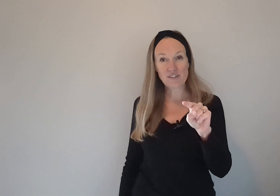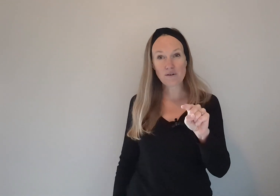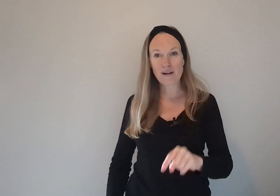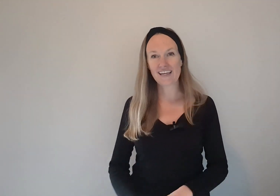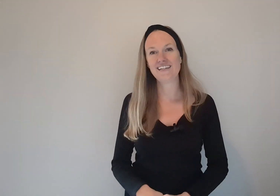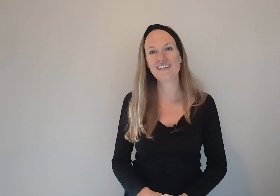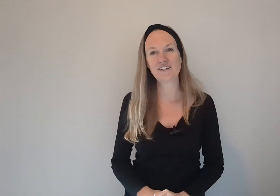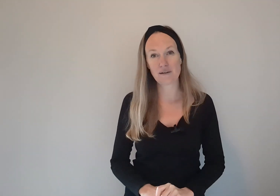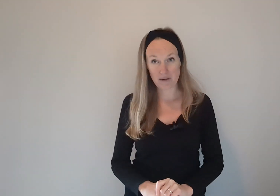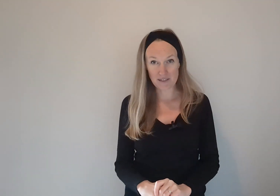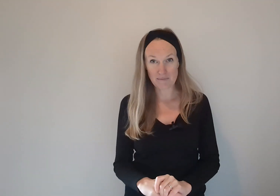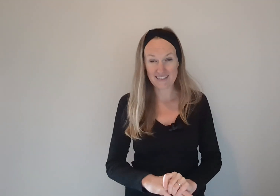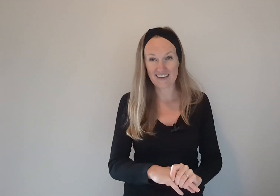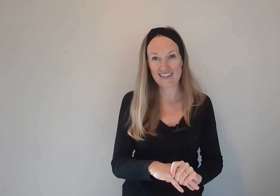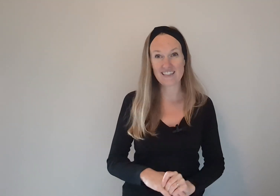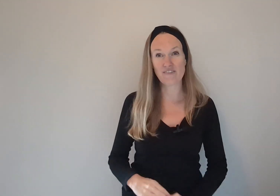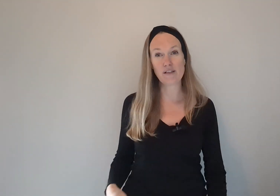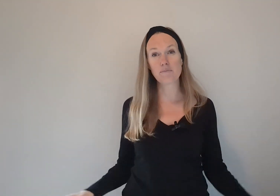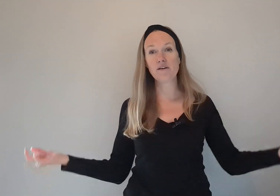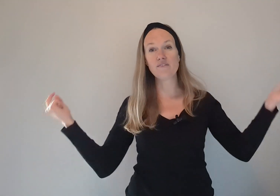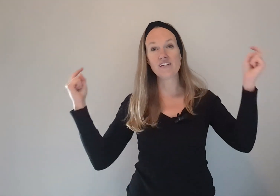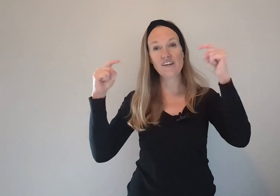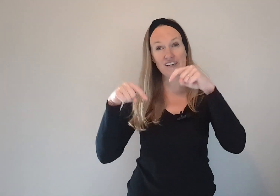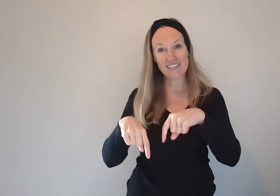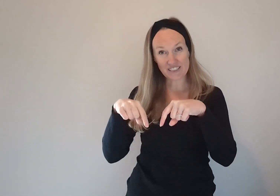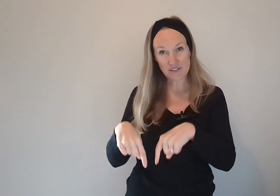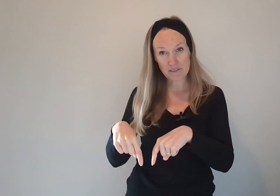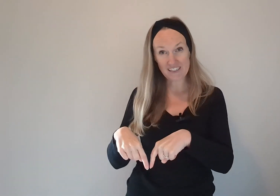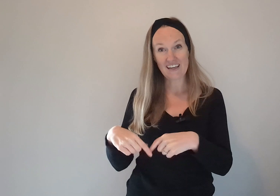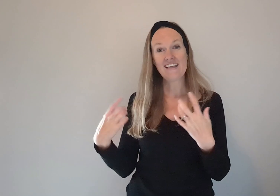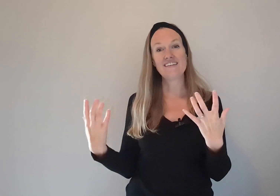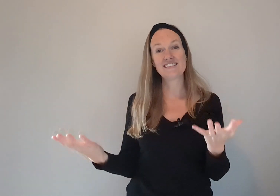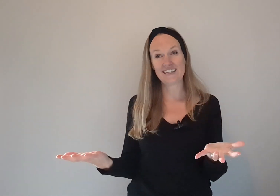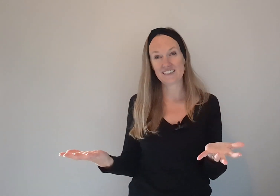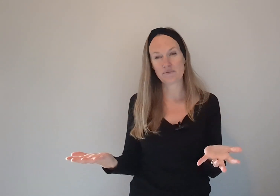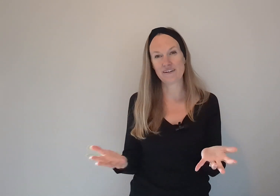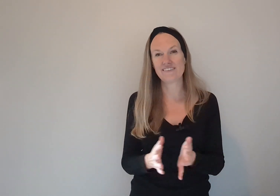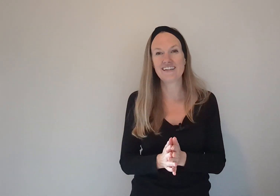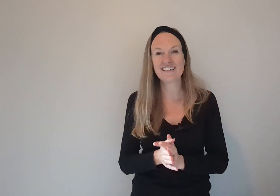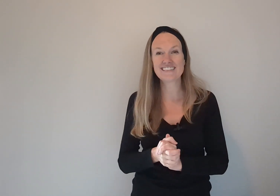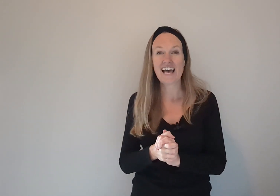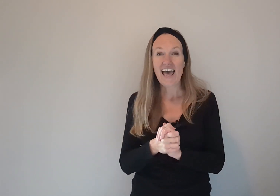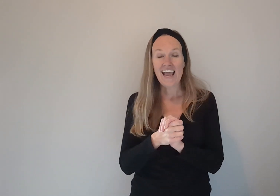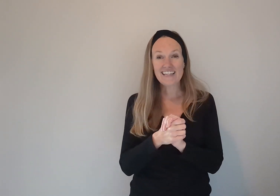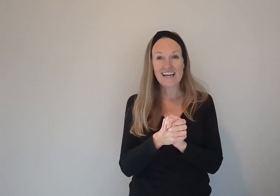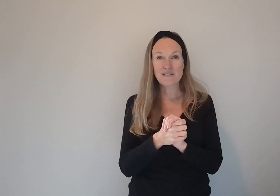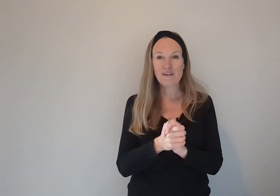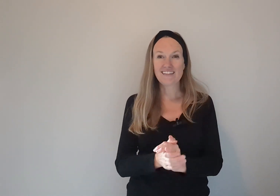you are right-handed, you're going to mirror my signs. If you look below the video in the description, there's a link to print off the lyrics. And last but not